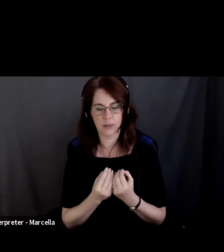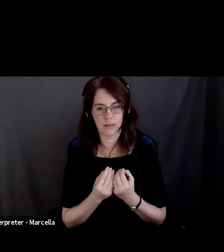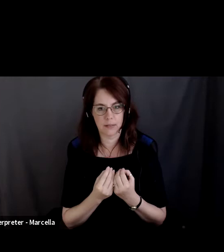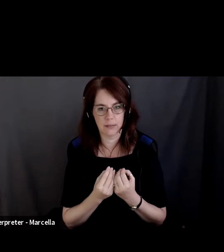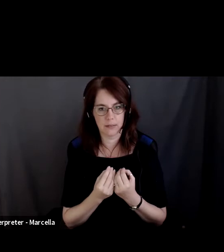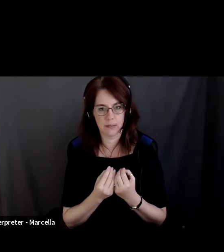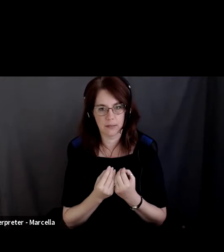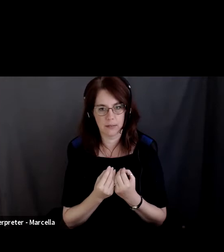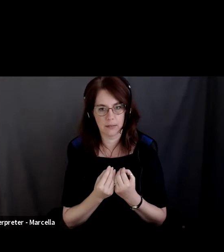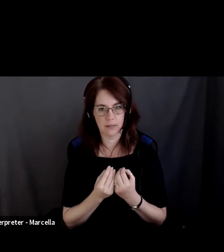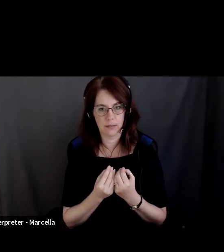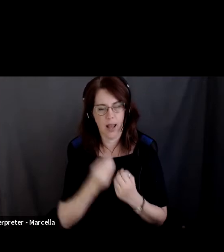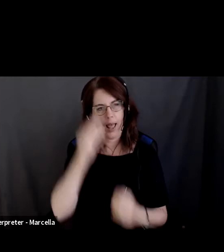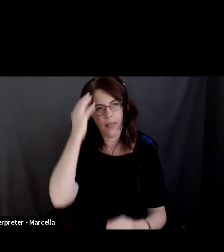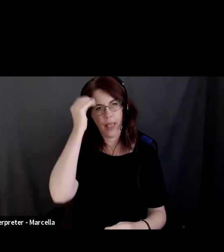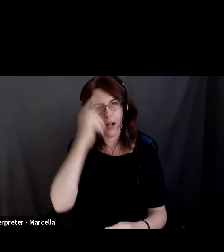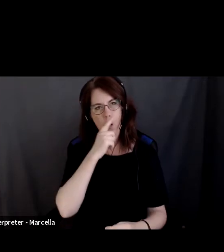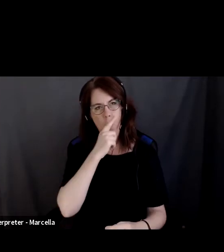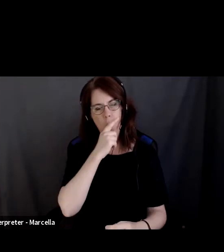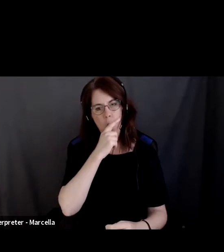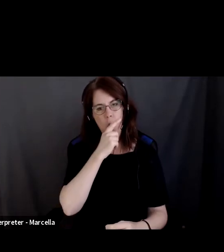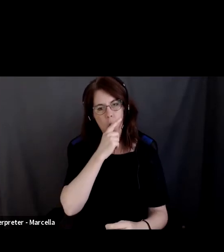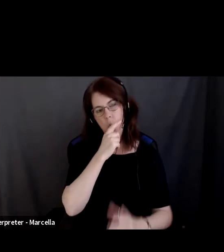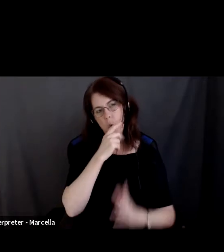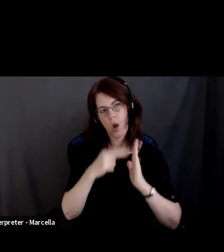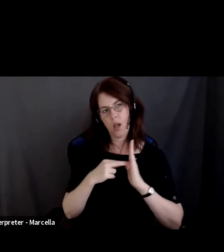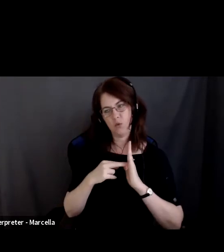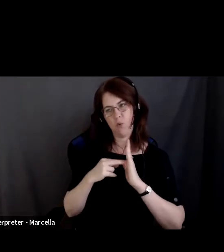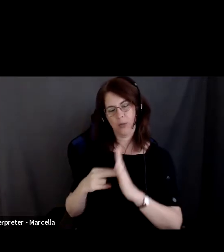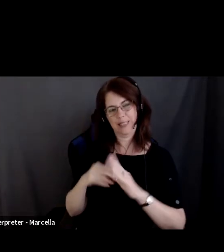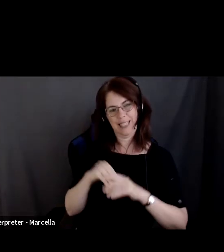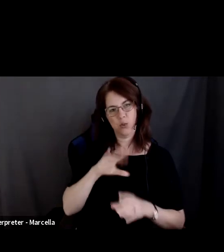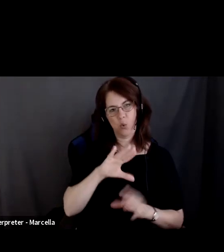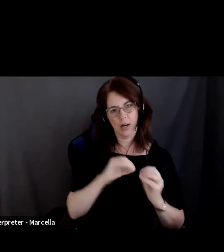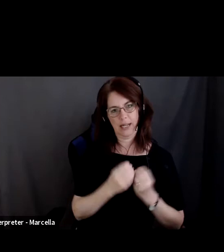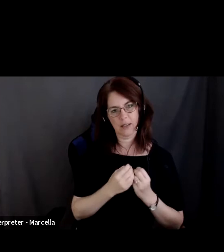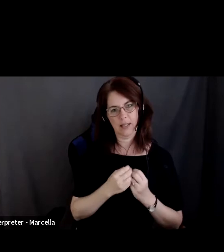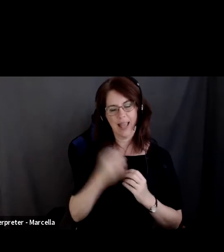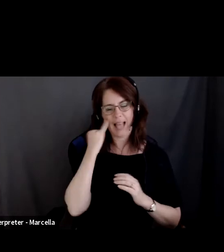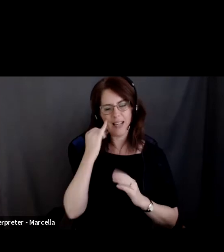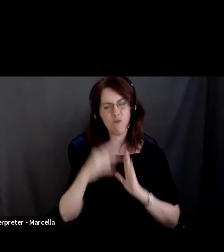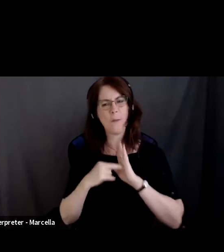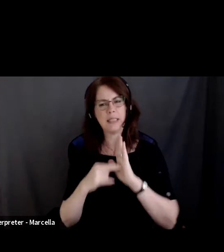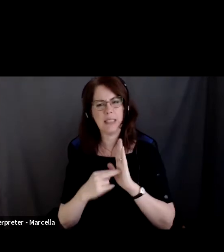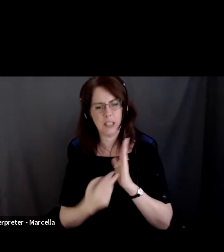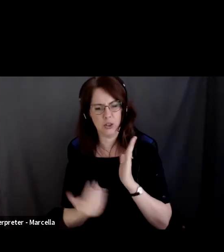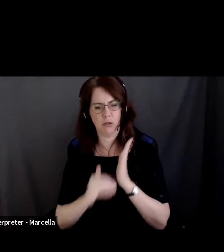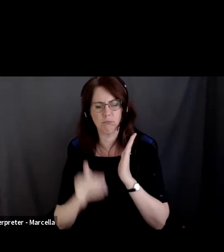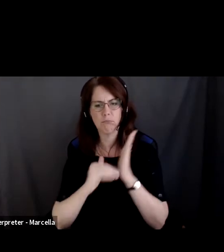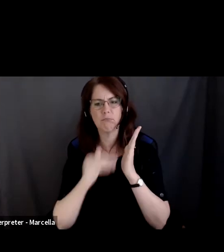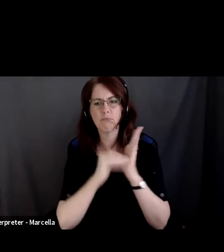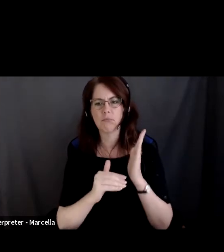who is represented in your organization. And this idea of representation has come up a lot in